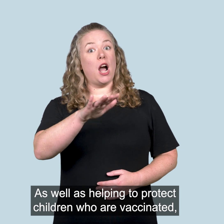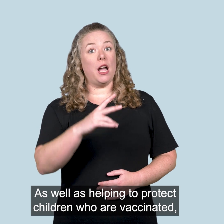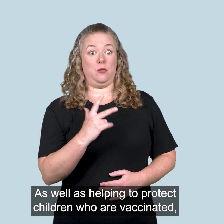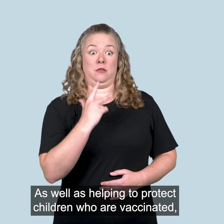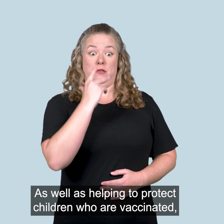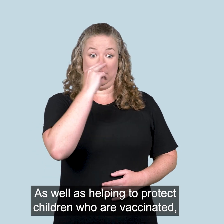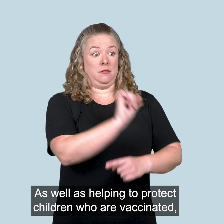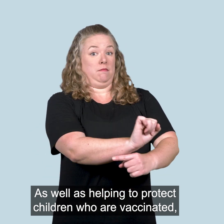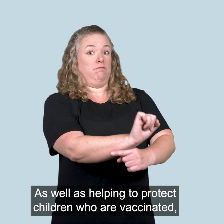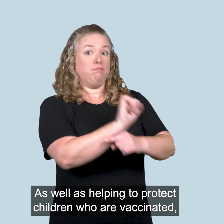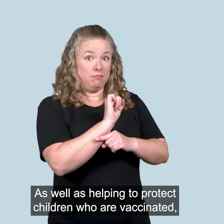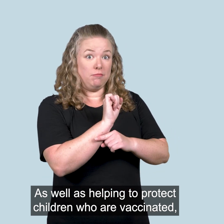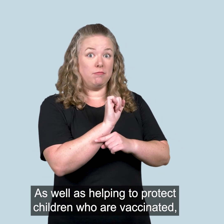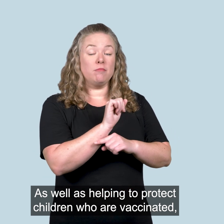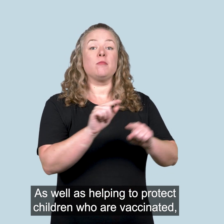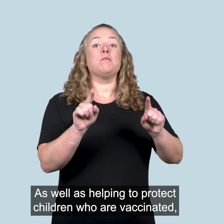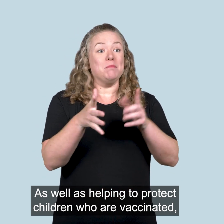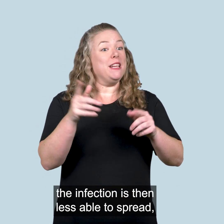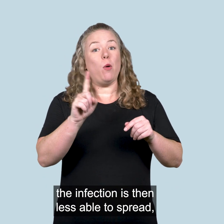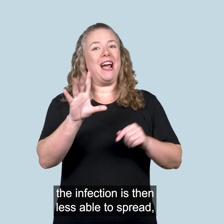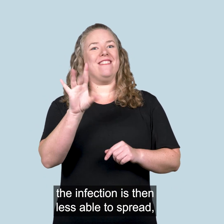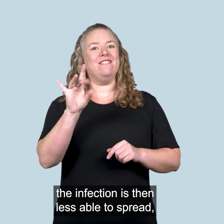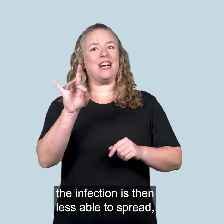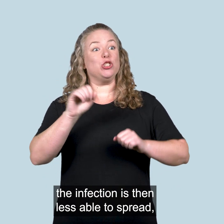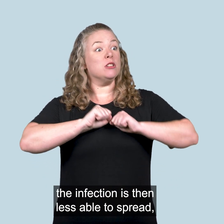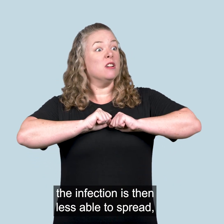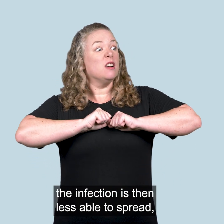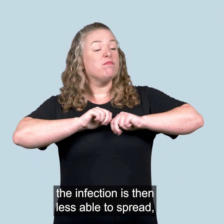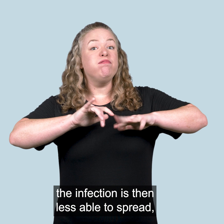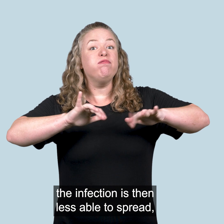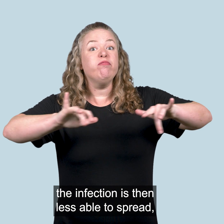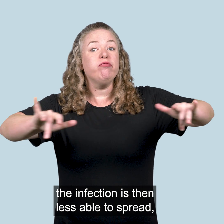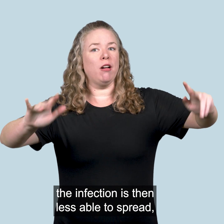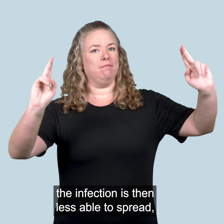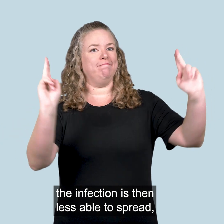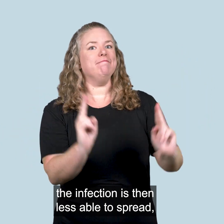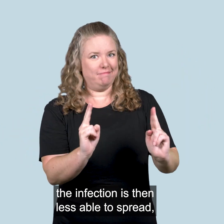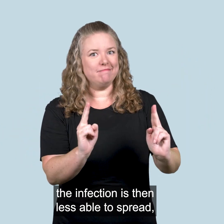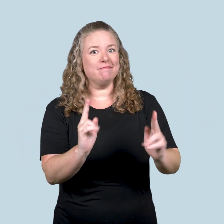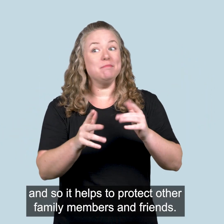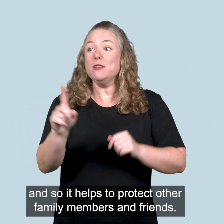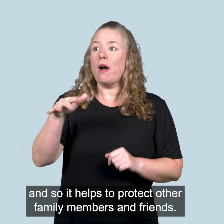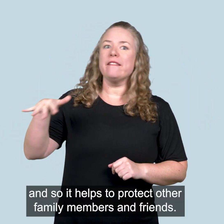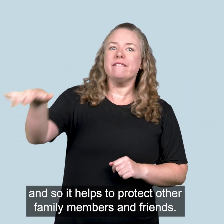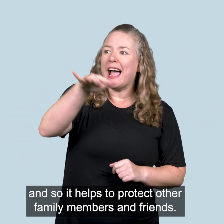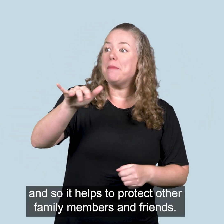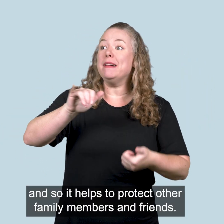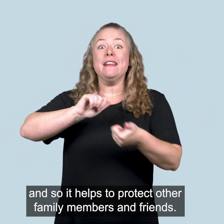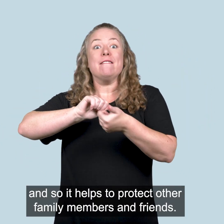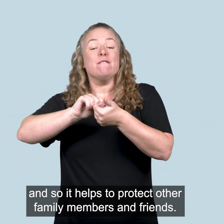As well as helping to protect children who are vaccinated, the infection is then less able to spread, and so it helps to protect